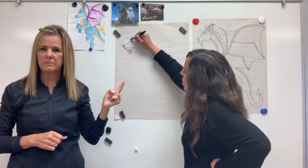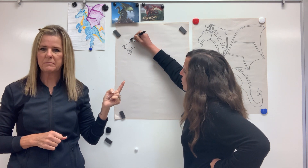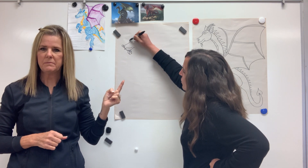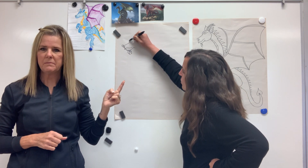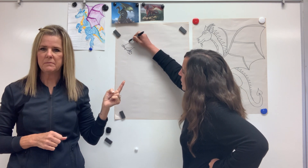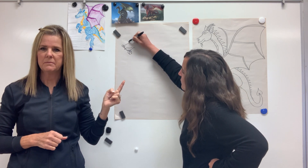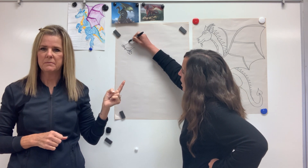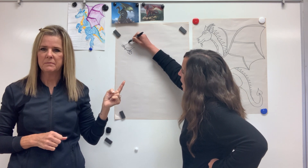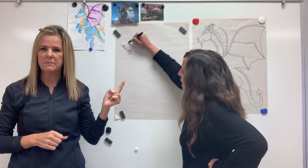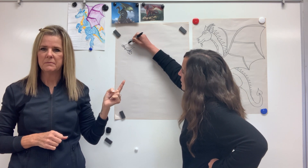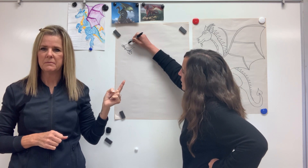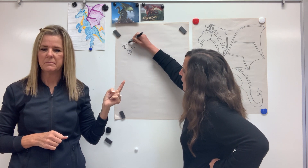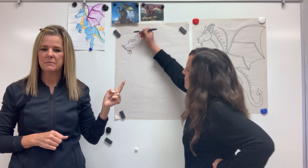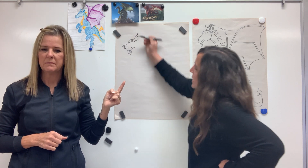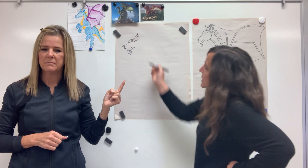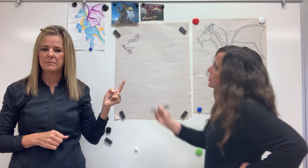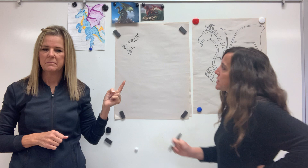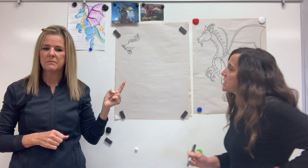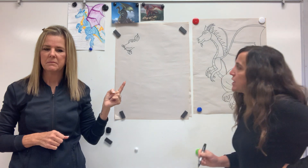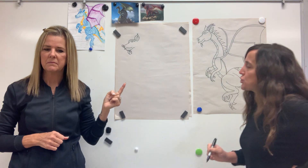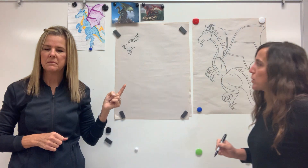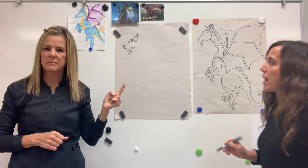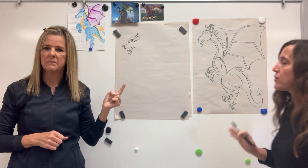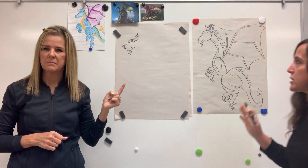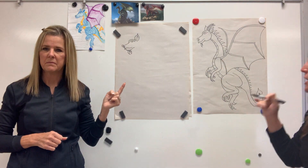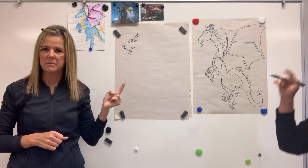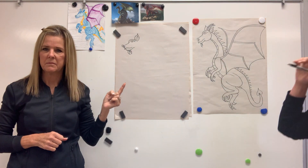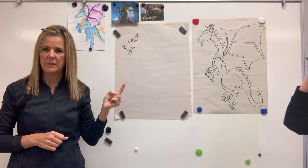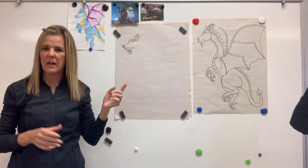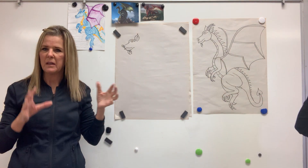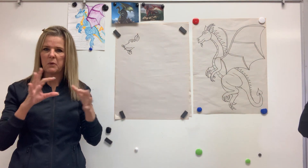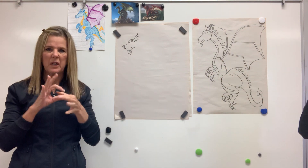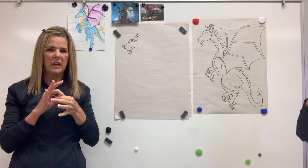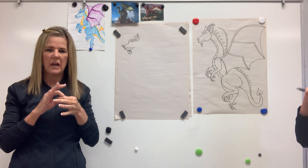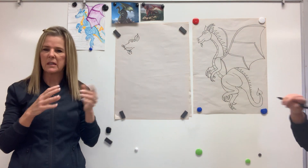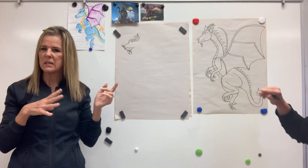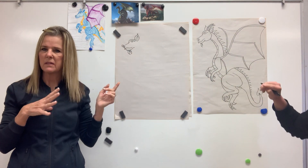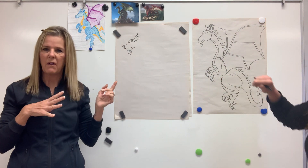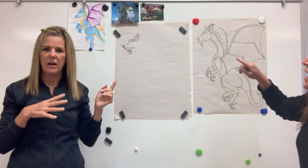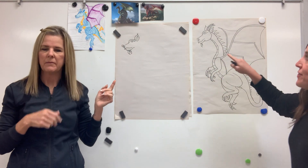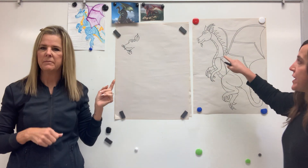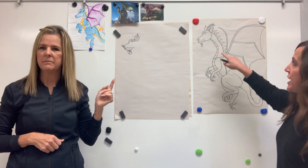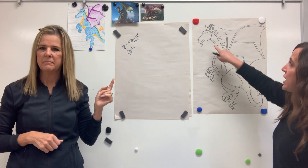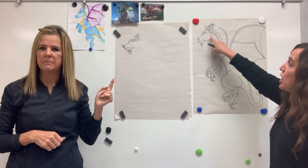curve over what I've got and make it just touch. Wherever it touches is fine.